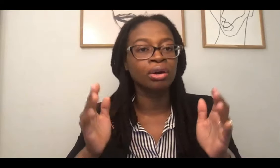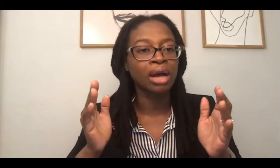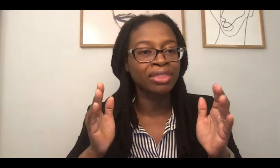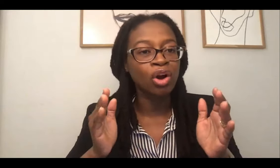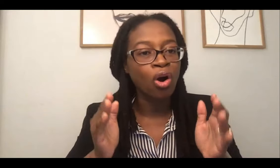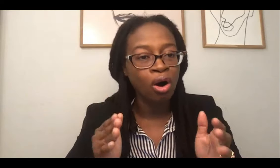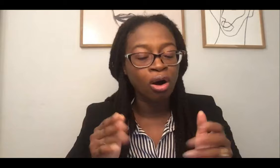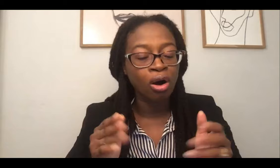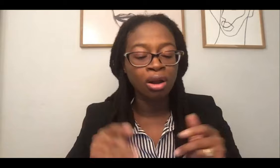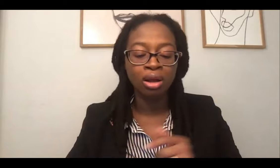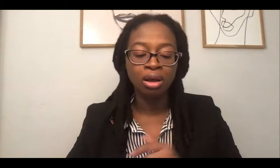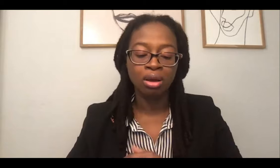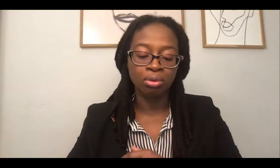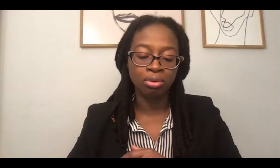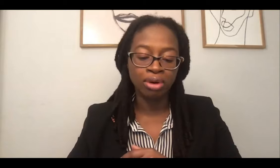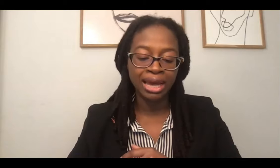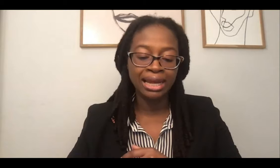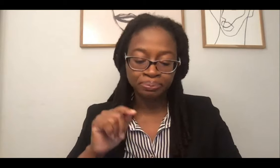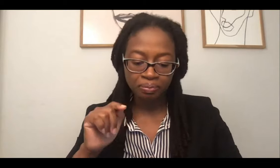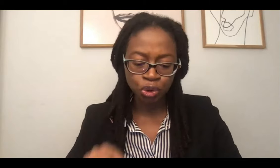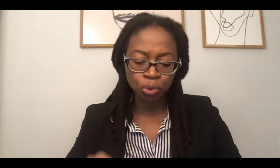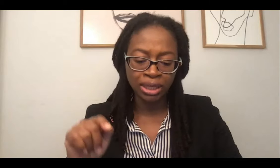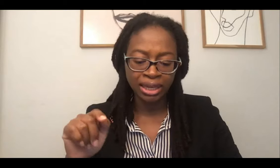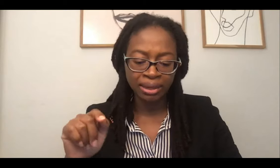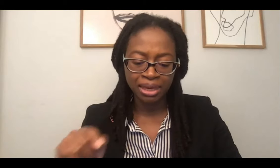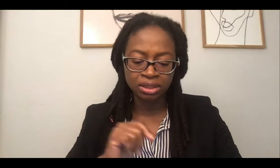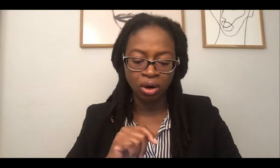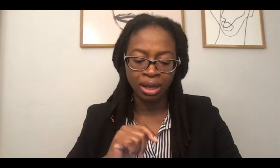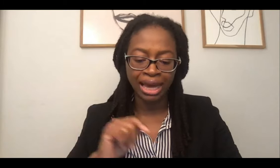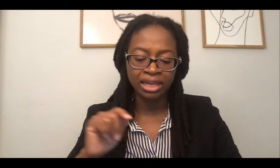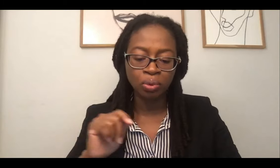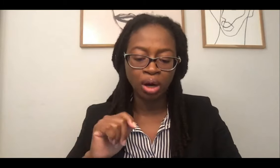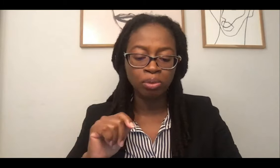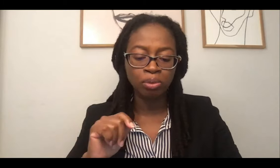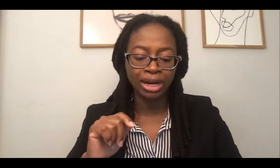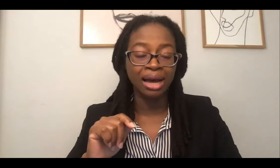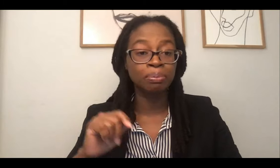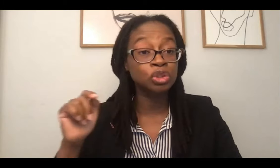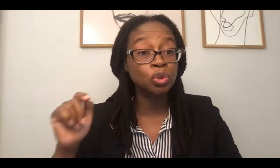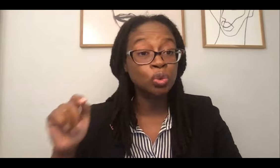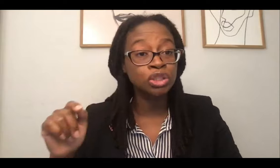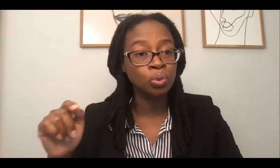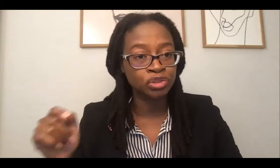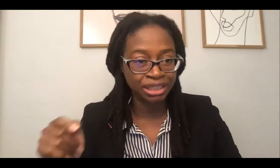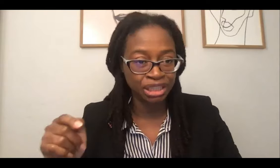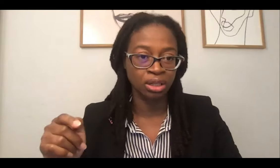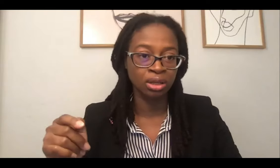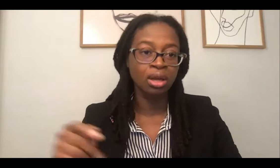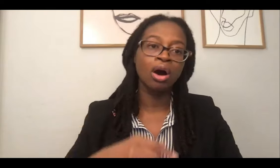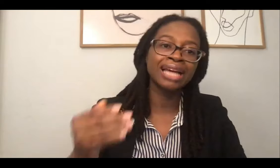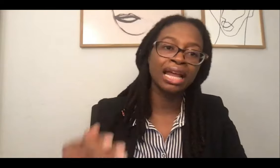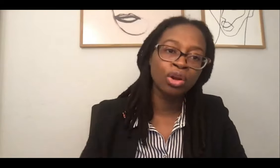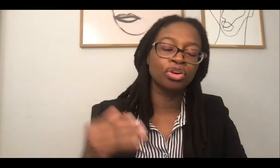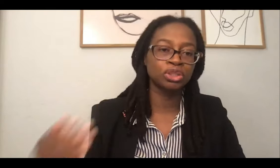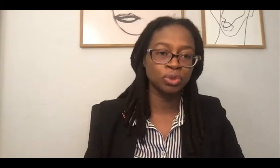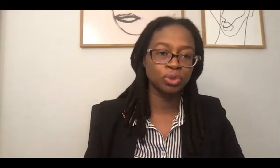that all really and truly means all. I give you one more example, school to work transition. How does that look